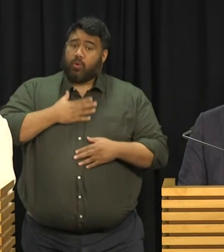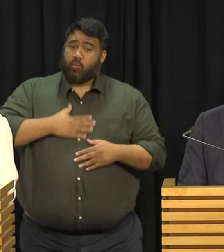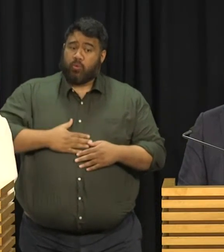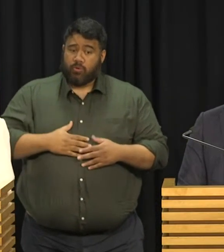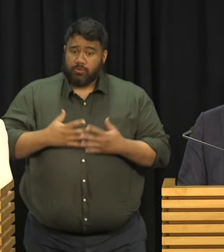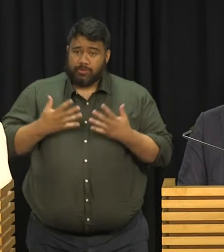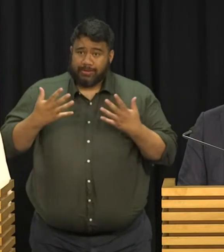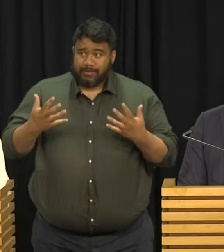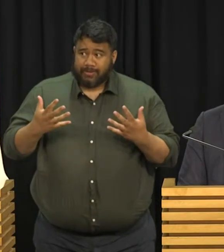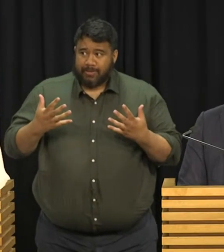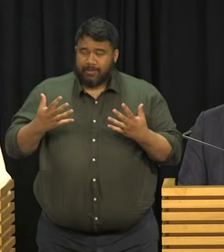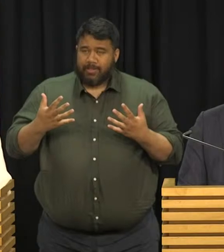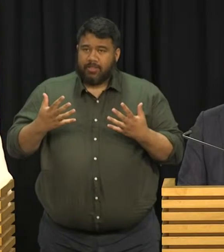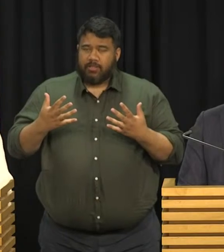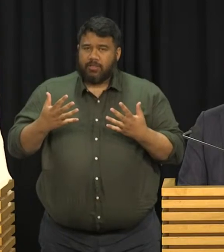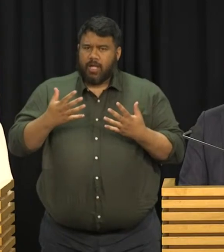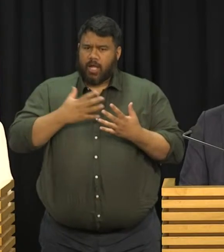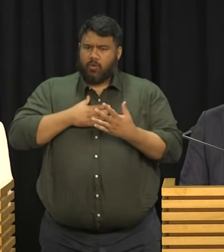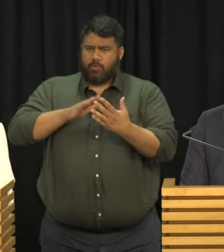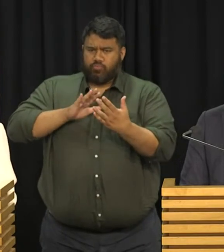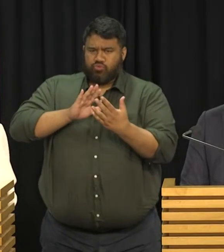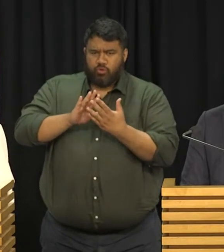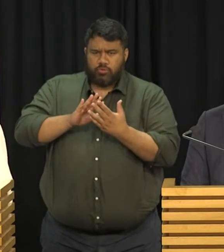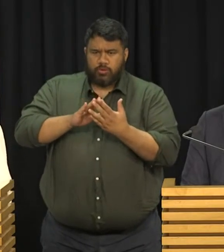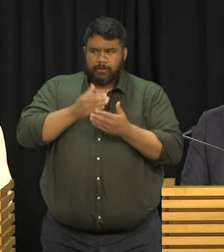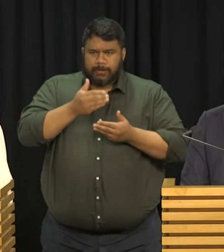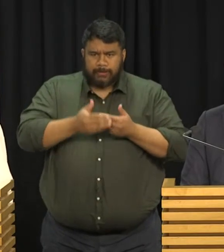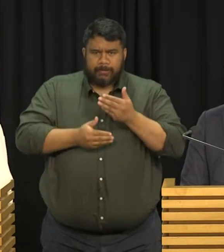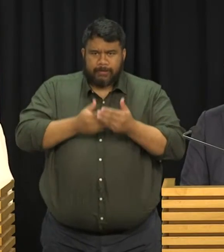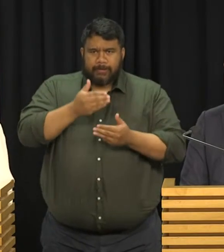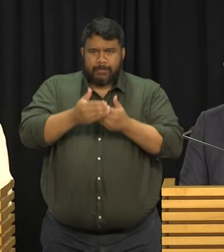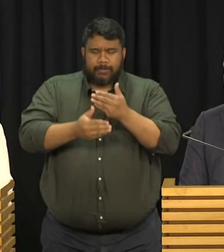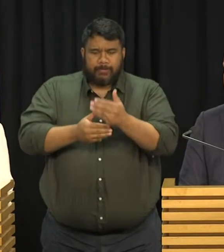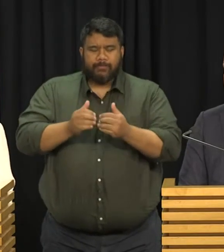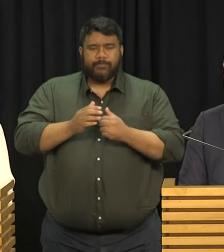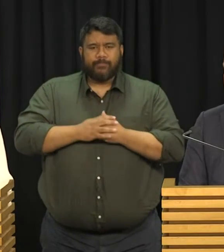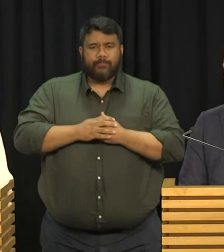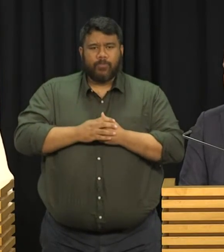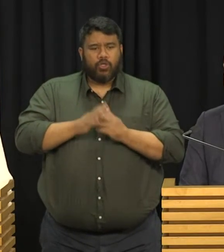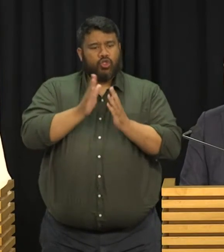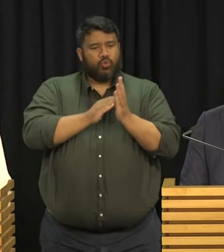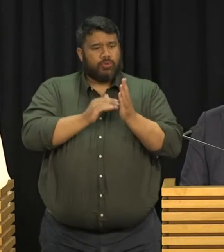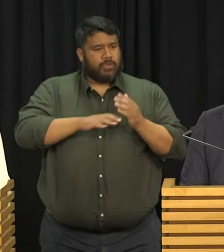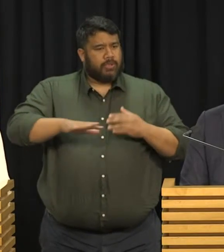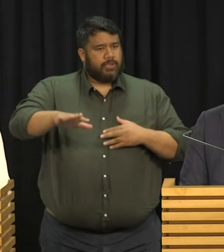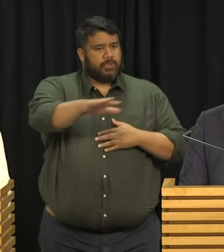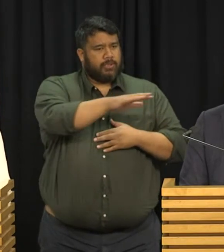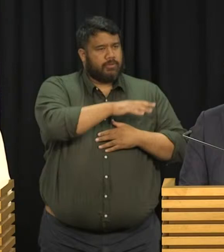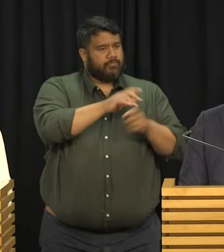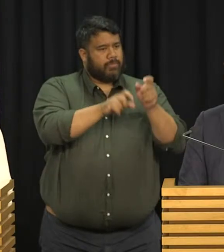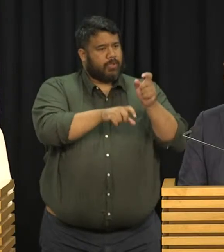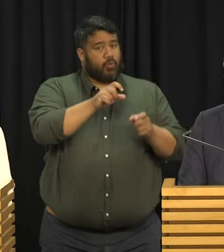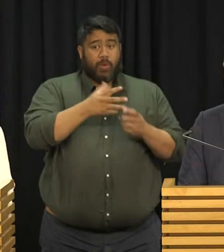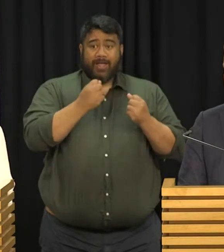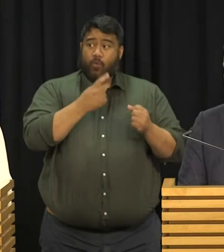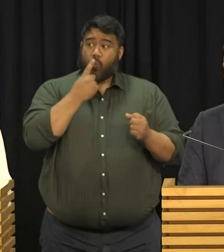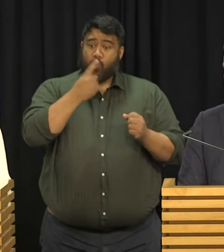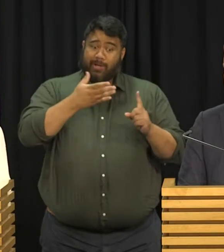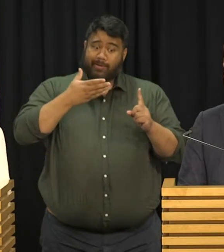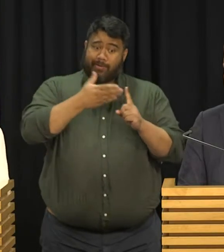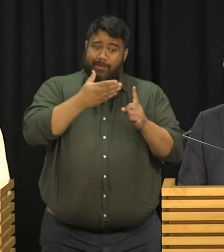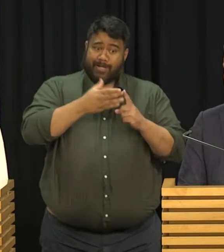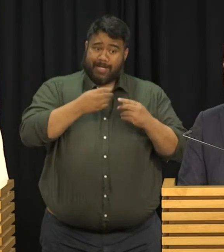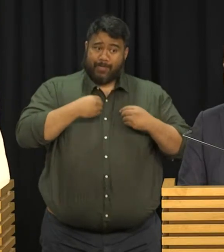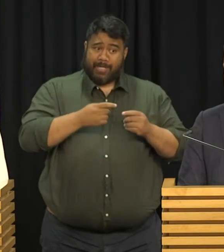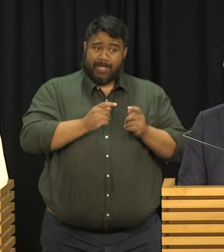to take an equitable approach, where New Zealanders are accessing the same vaccine. It means, that they won't feel